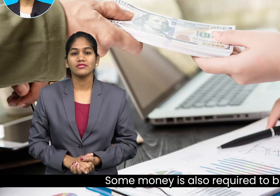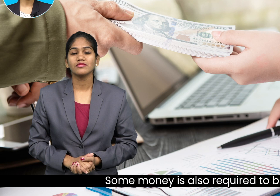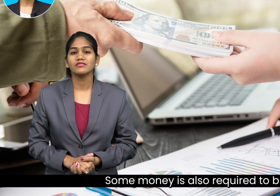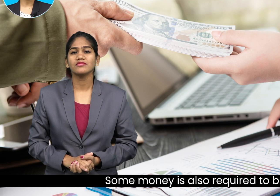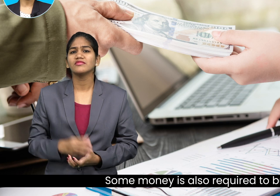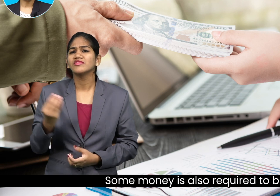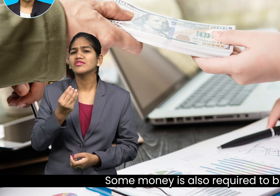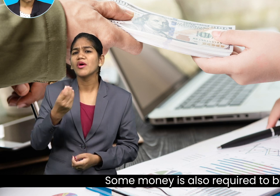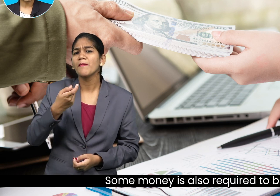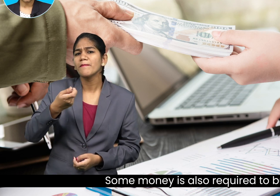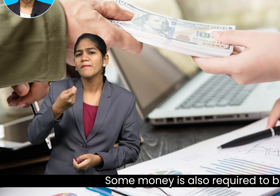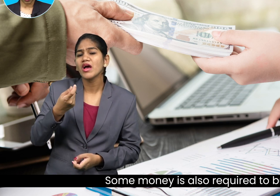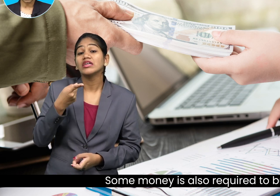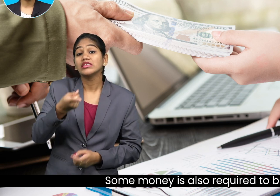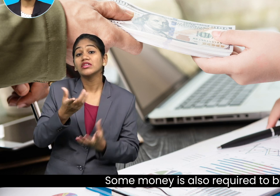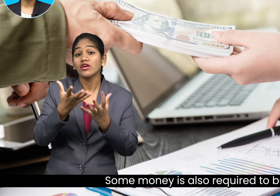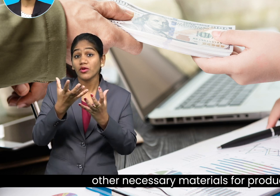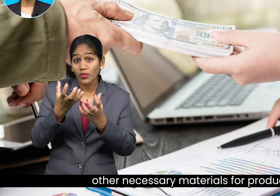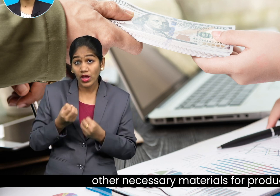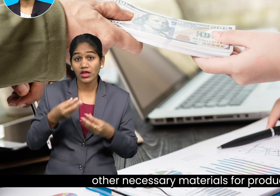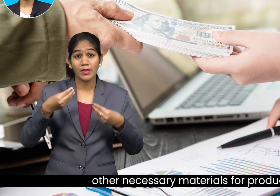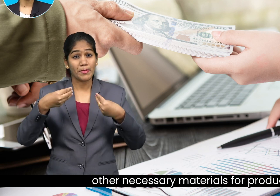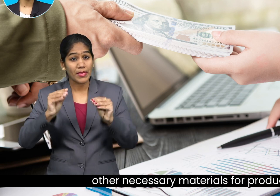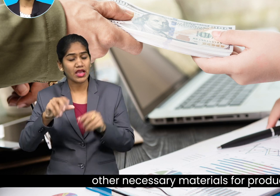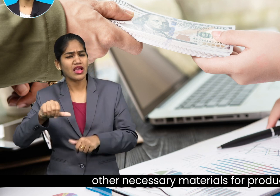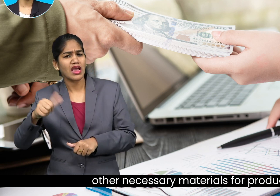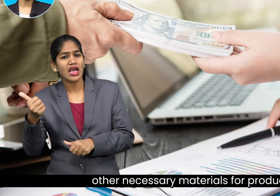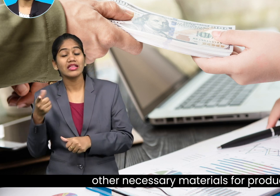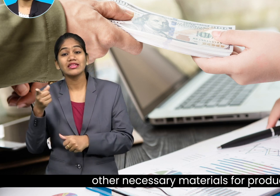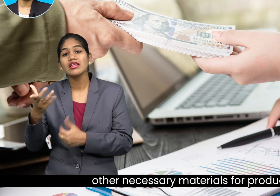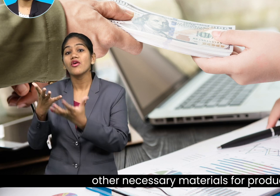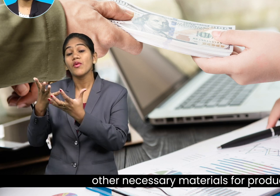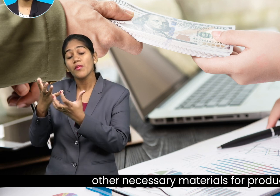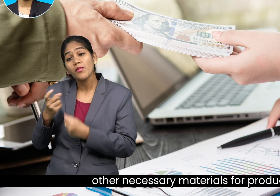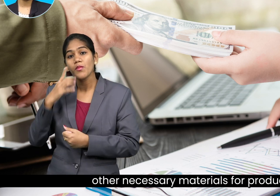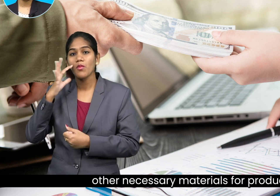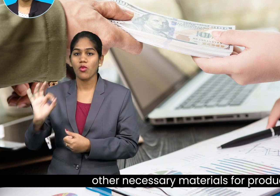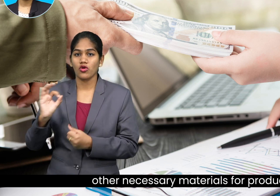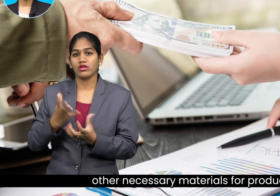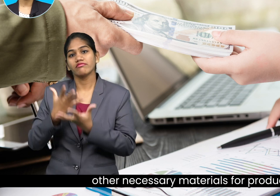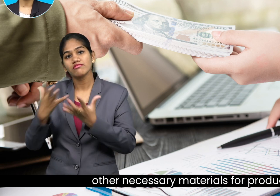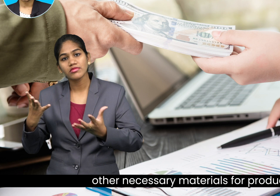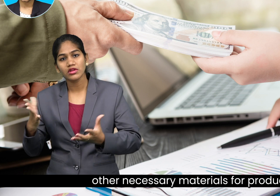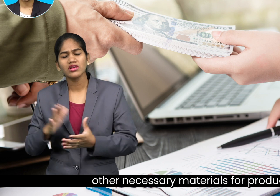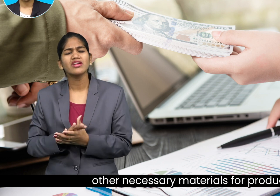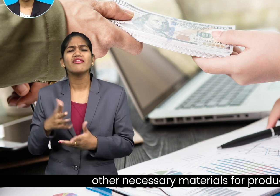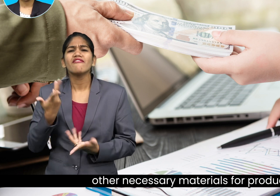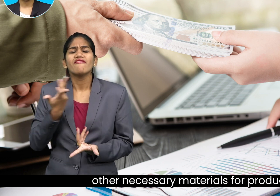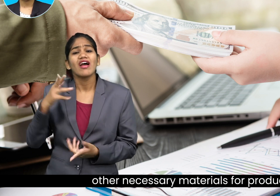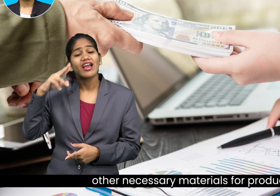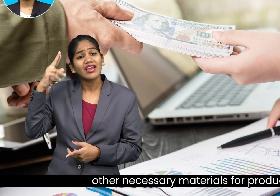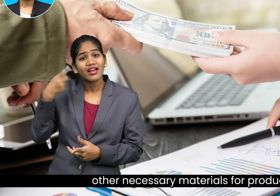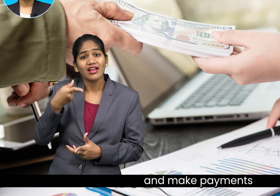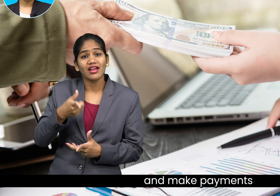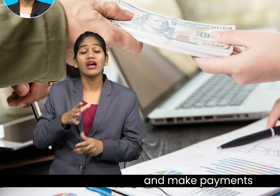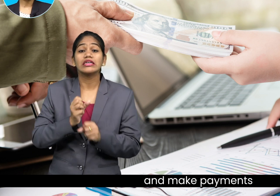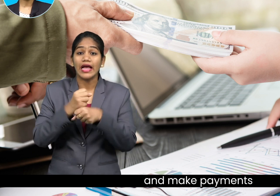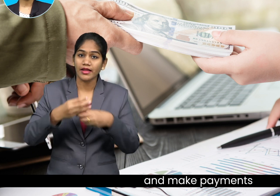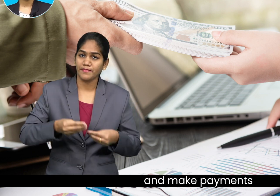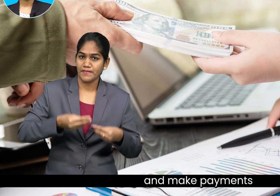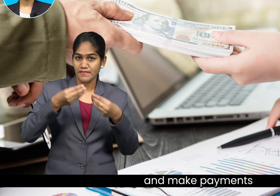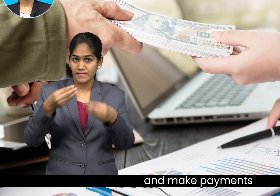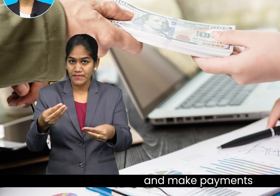Some money is also required to buy other necessary materials for production